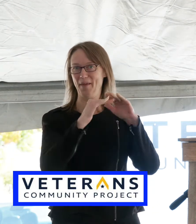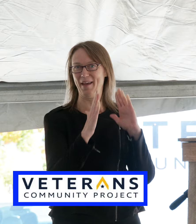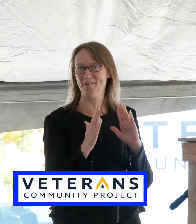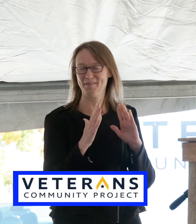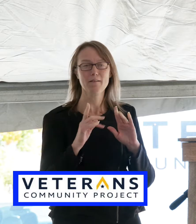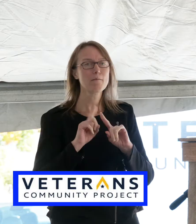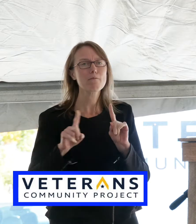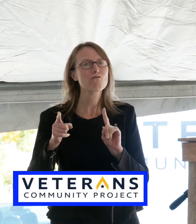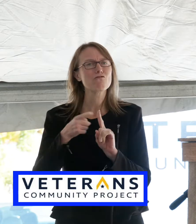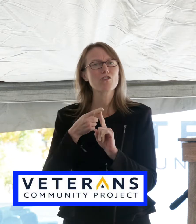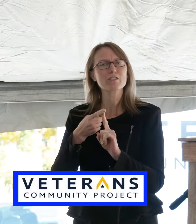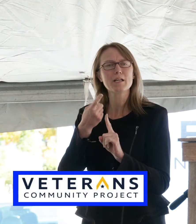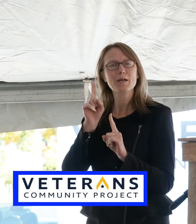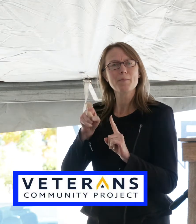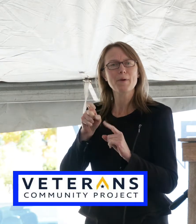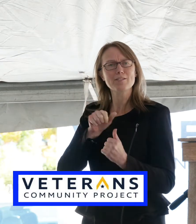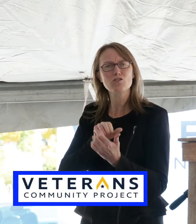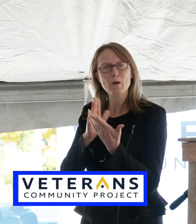done: sewers.